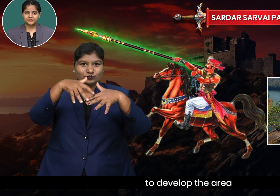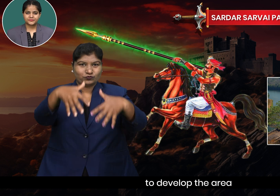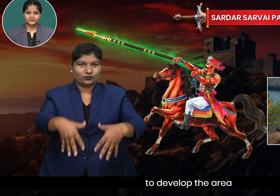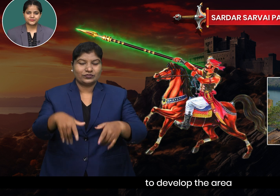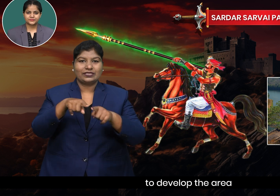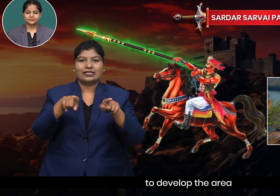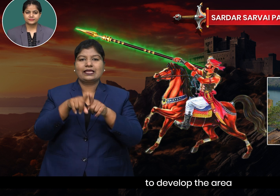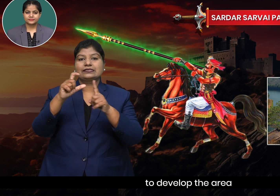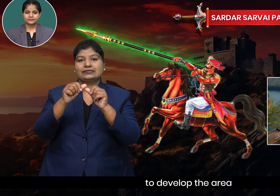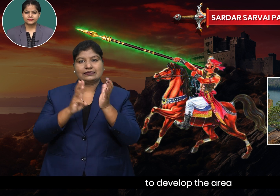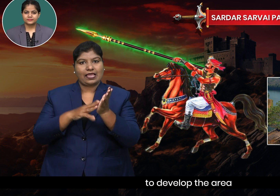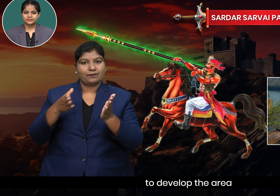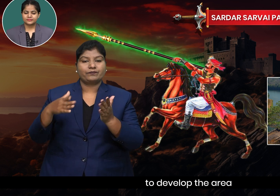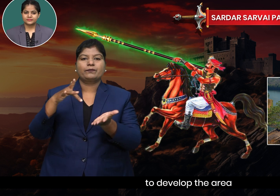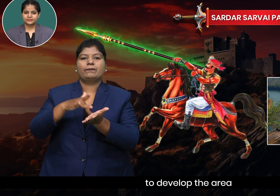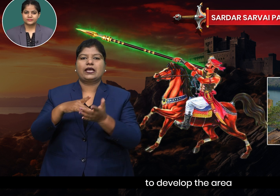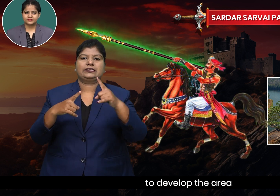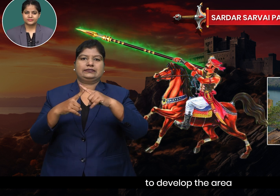area,